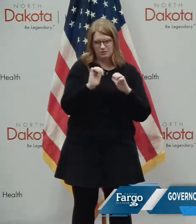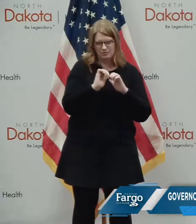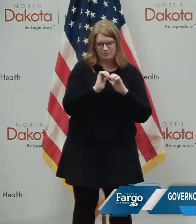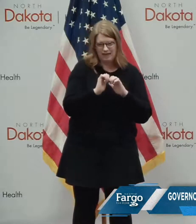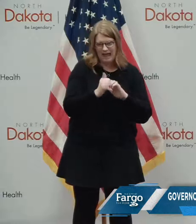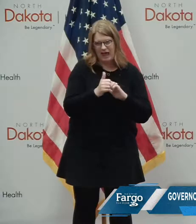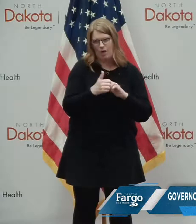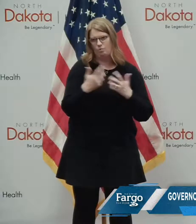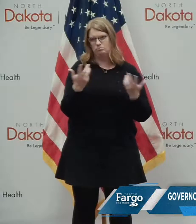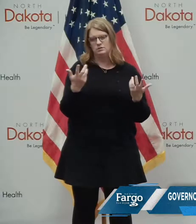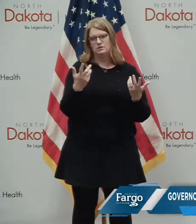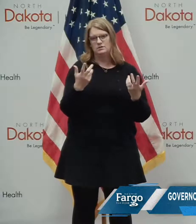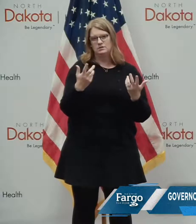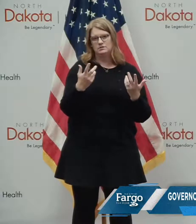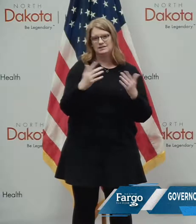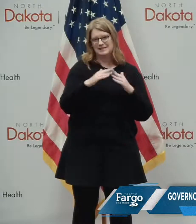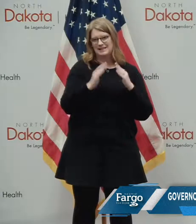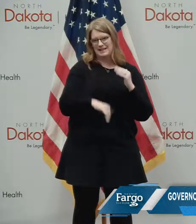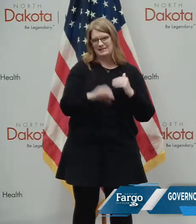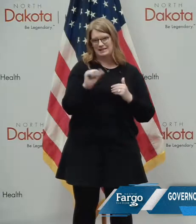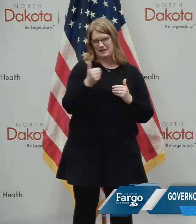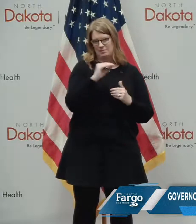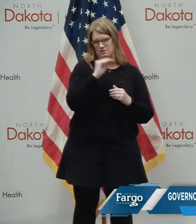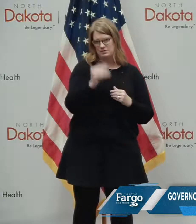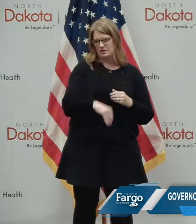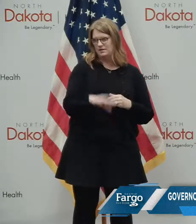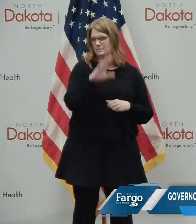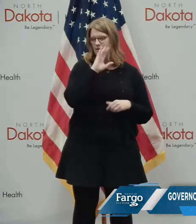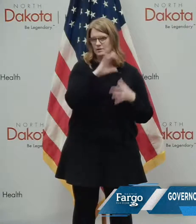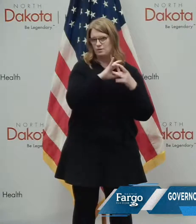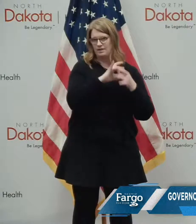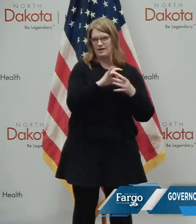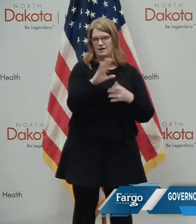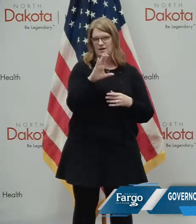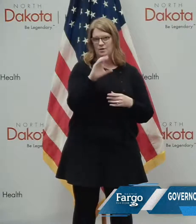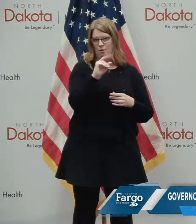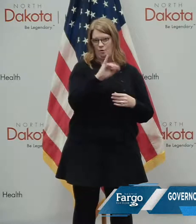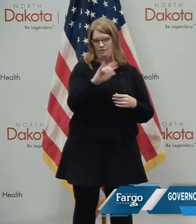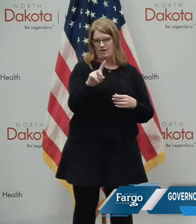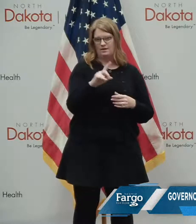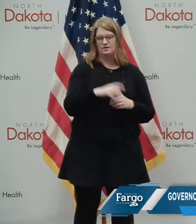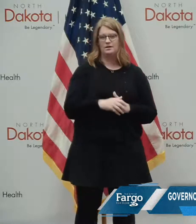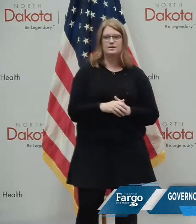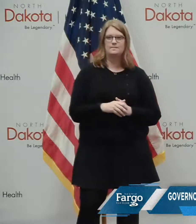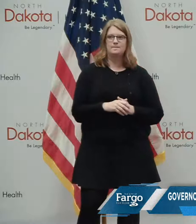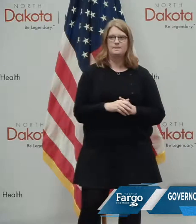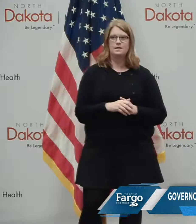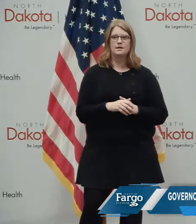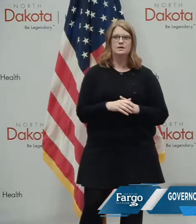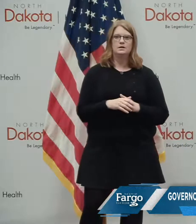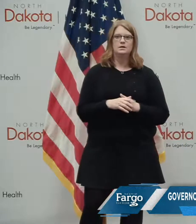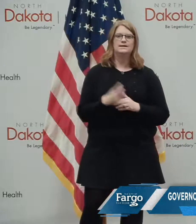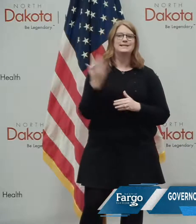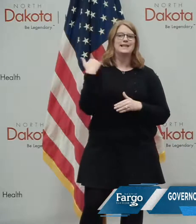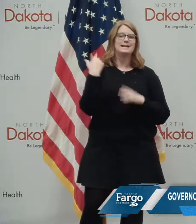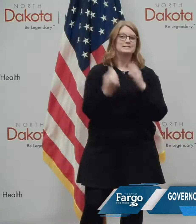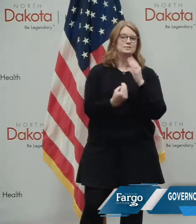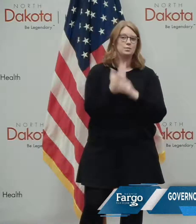less than 10% of the beds related to COVID. And there is, as we demonstrated last